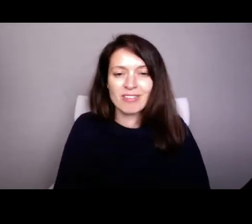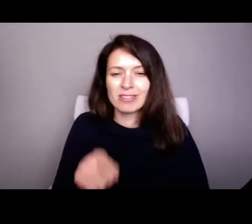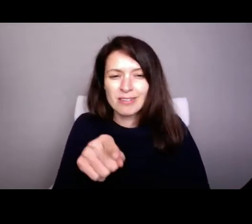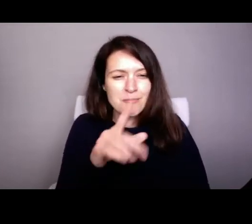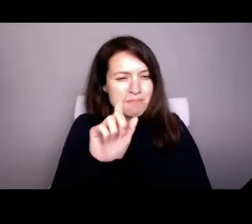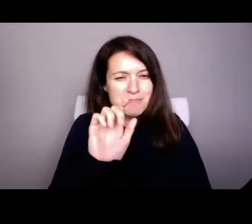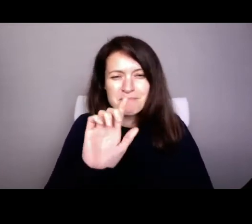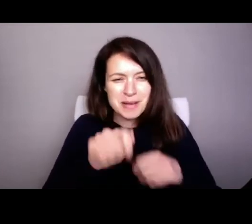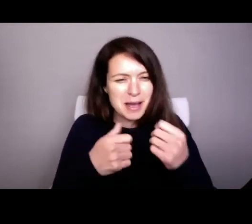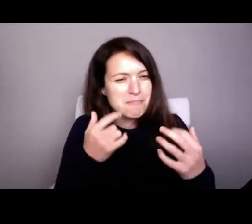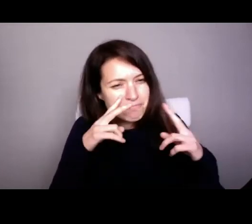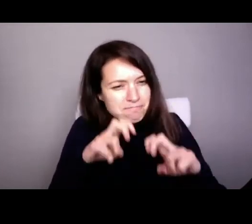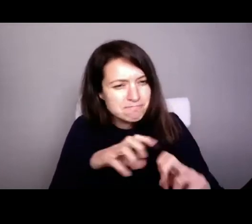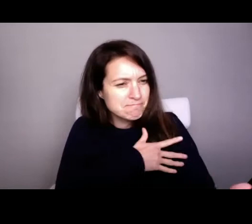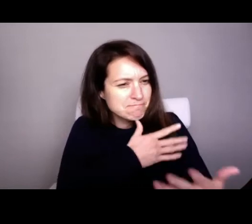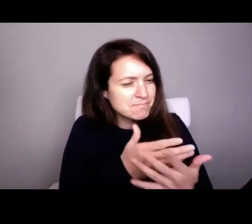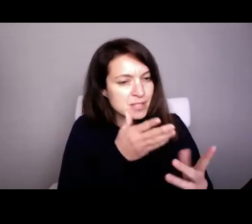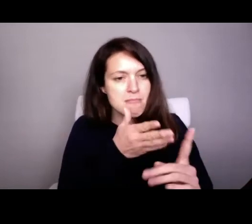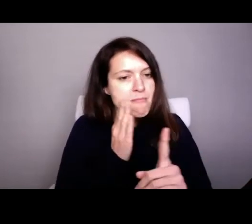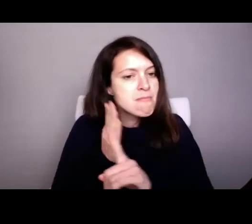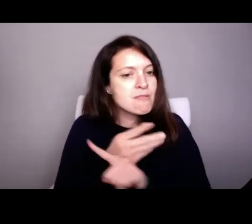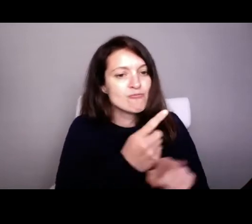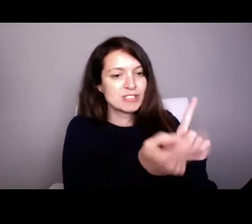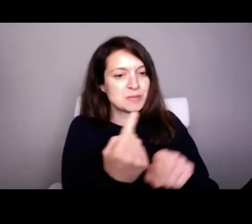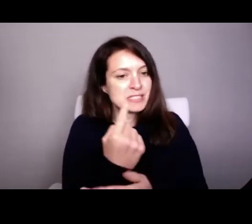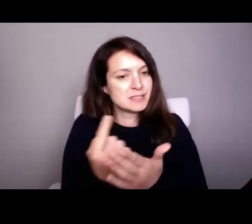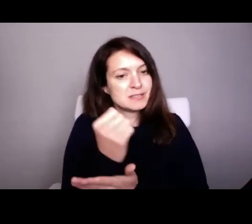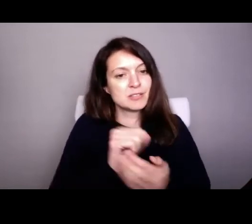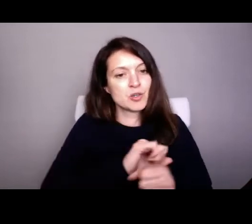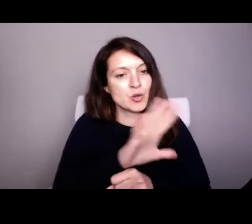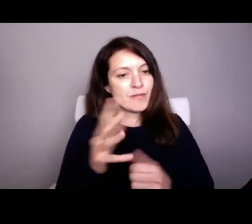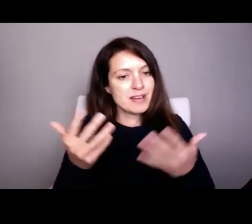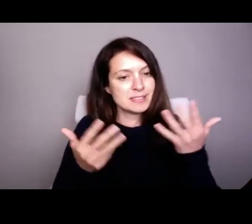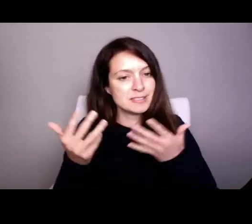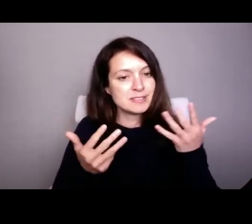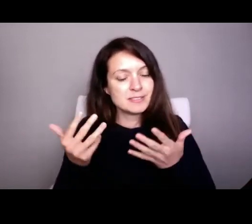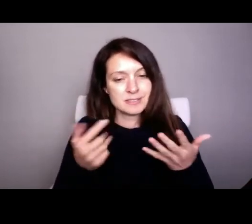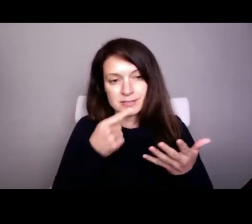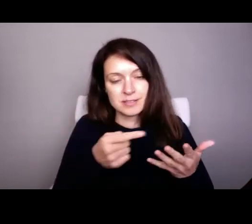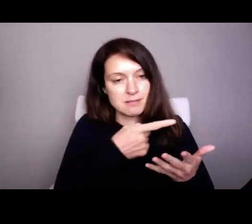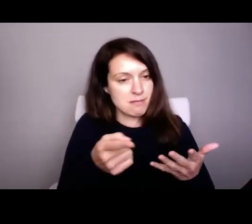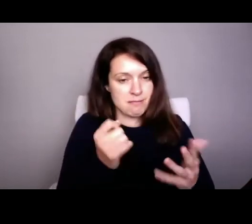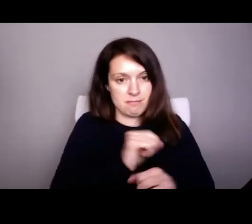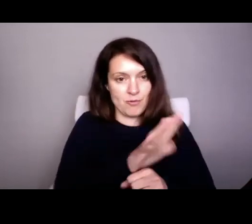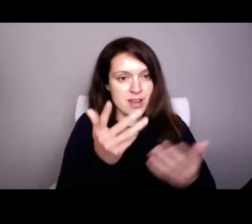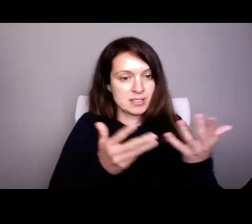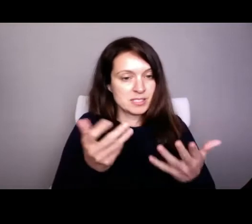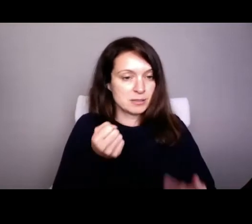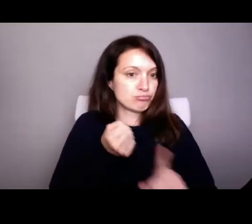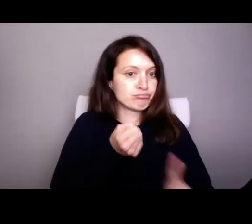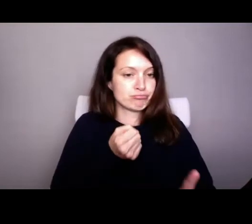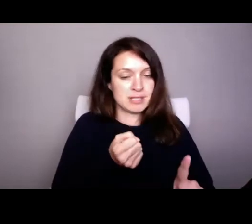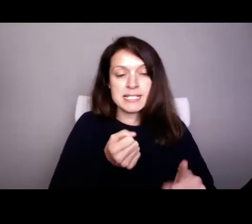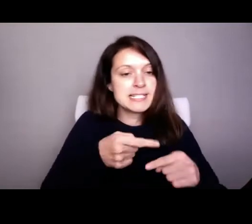the responses around COVID-19, which showed that that had very different impacts on different students around